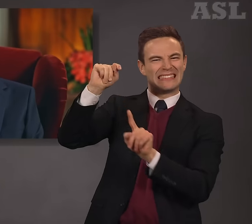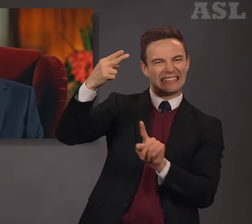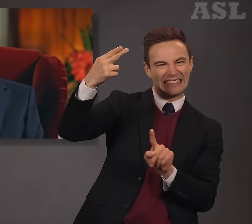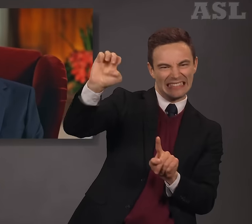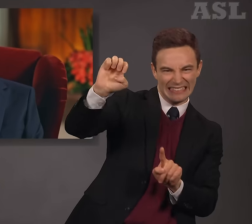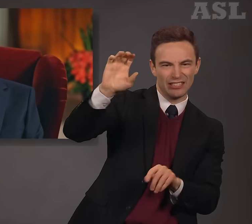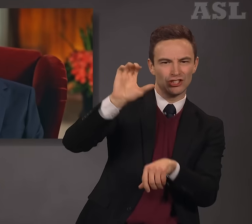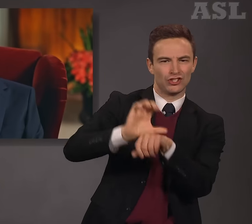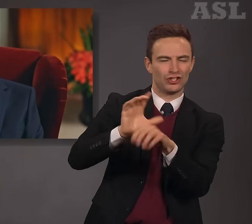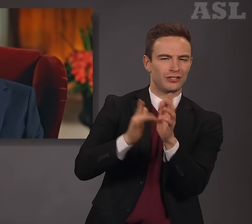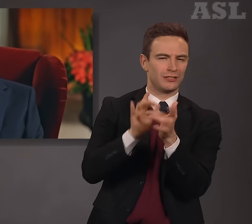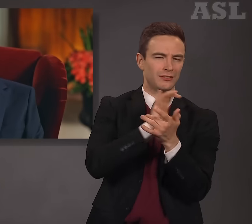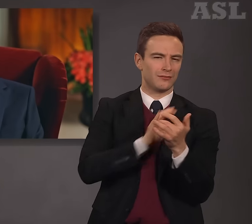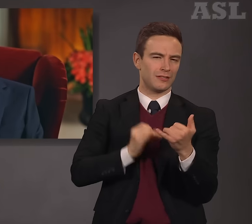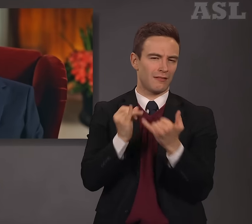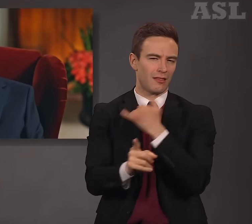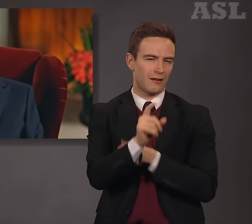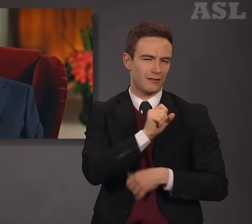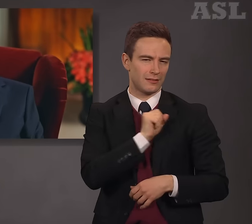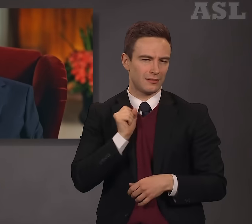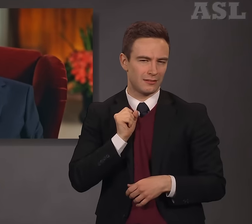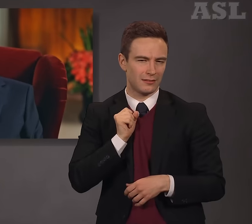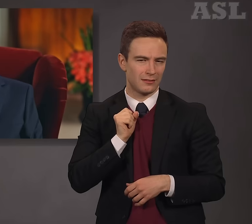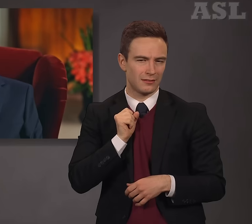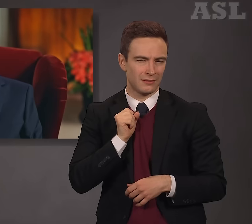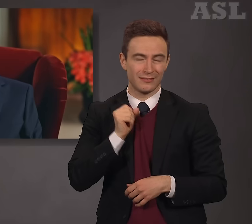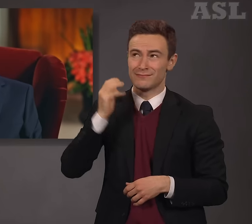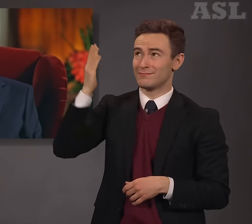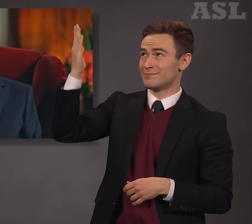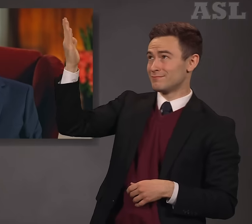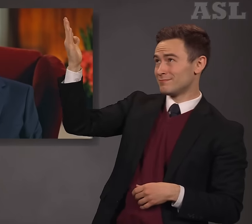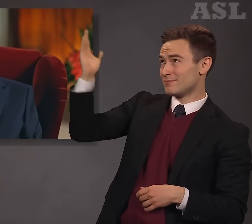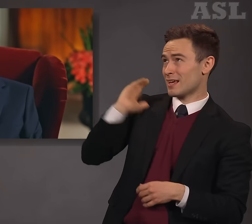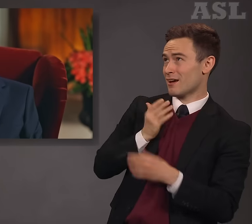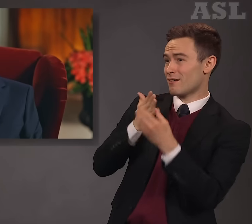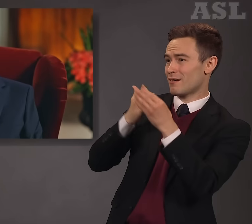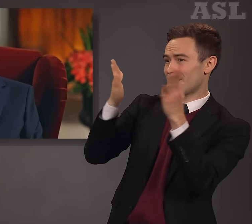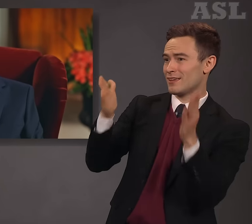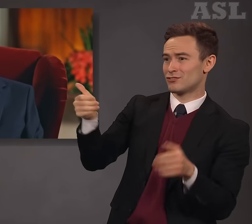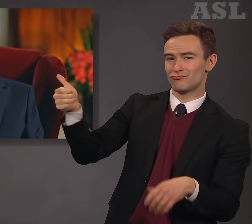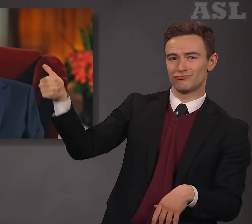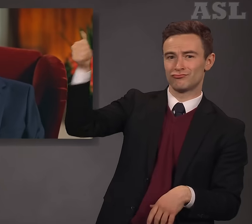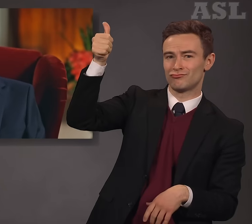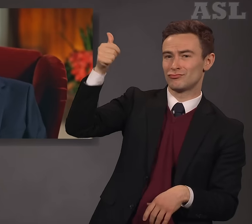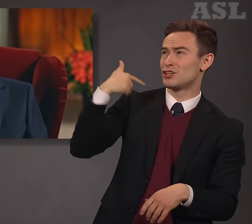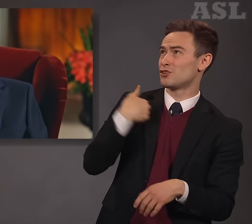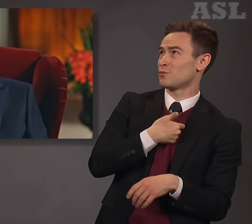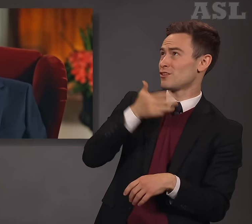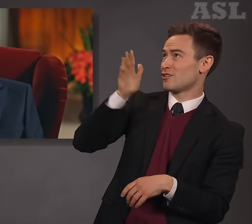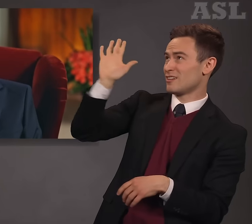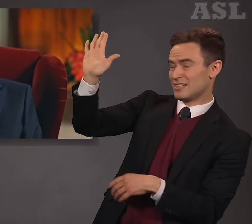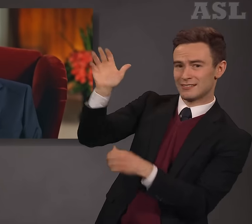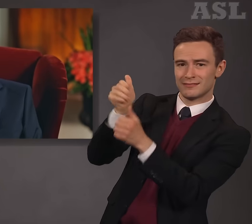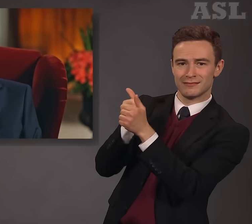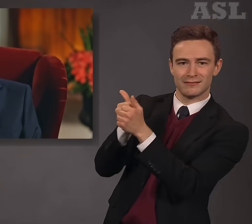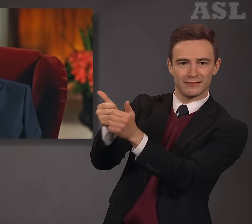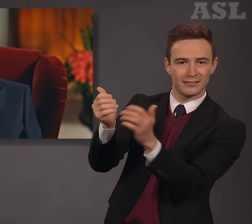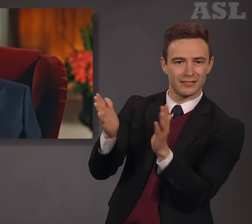of Latter-day Saints. He stands at its head. We are